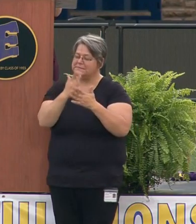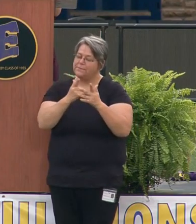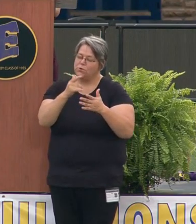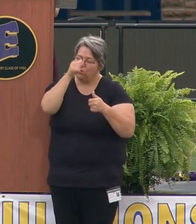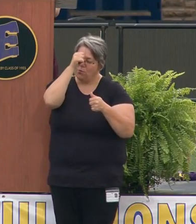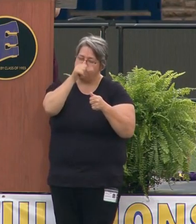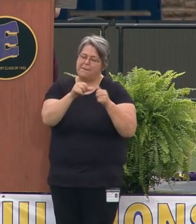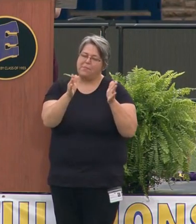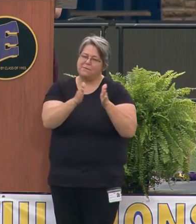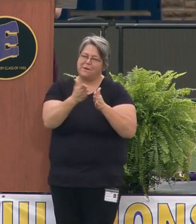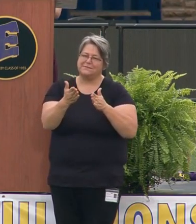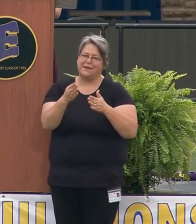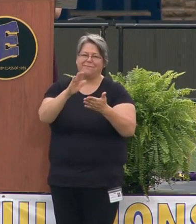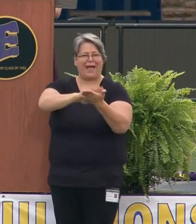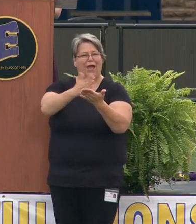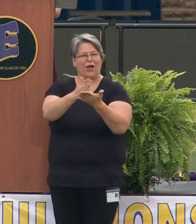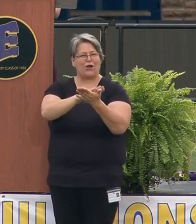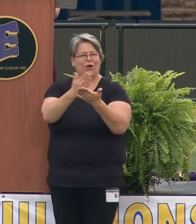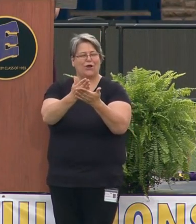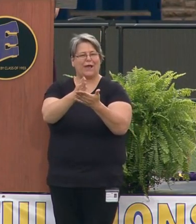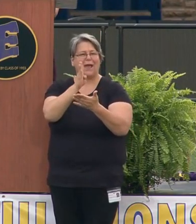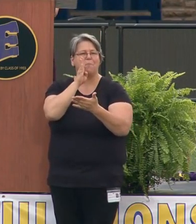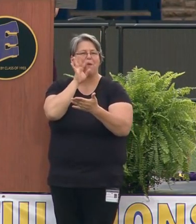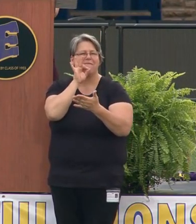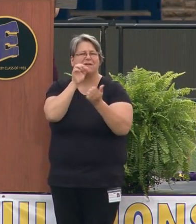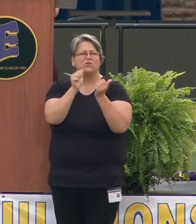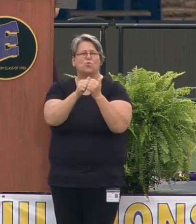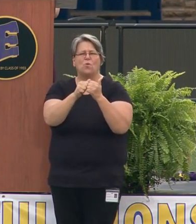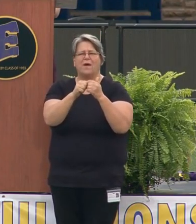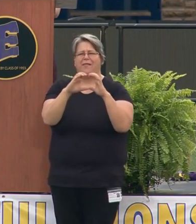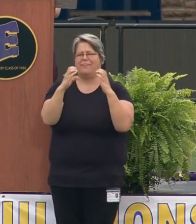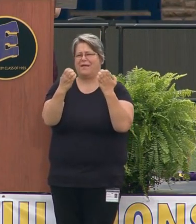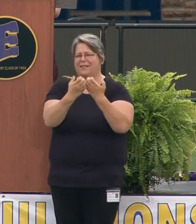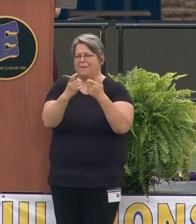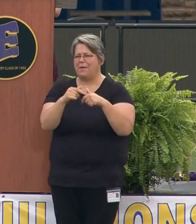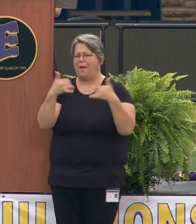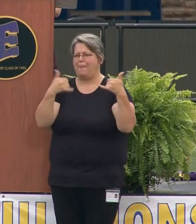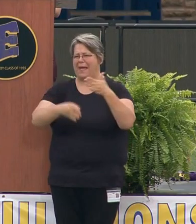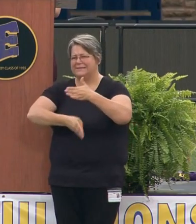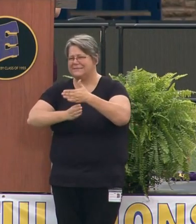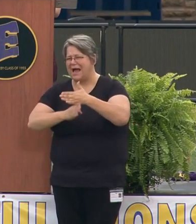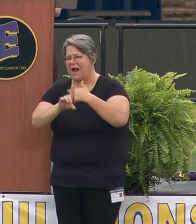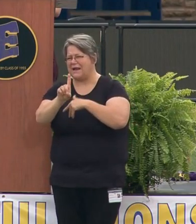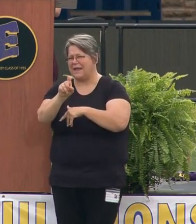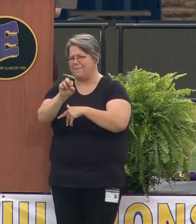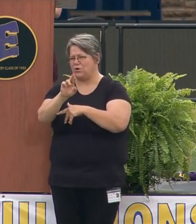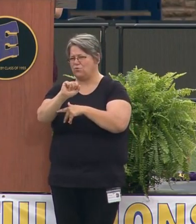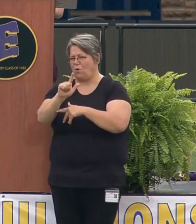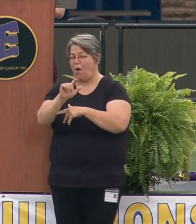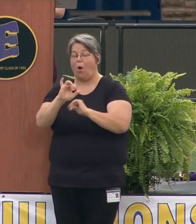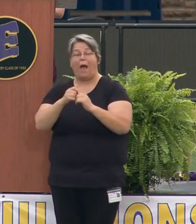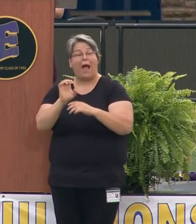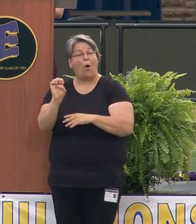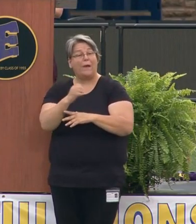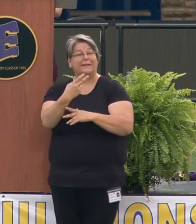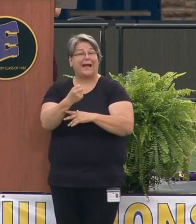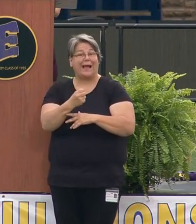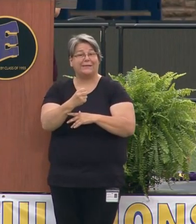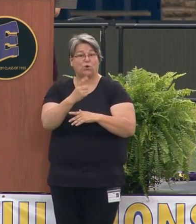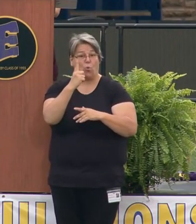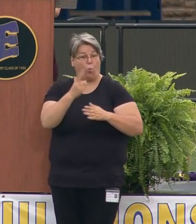stuff, like making breakfast with your classmates, playing soccer at Demetral, or the way East High School can go